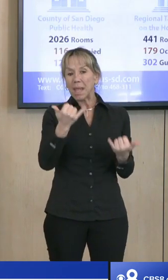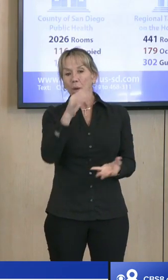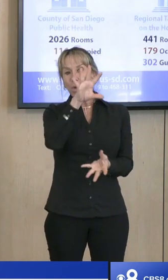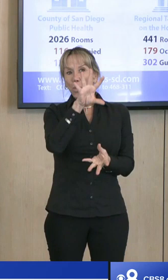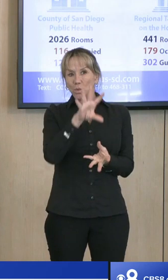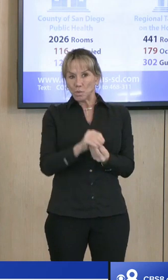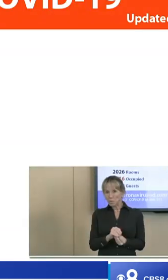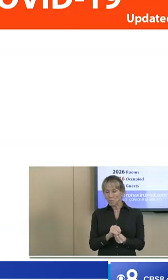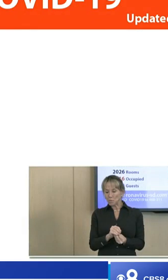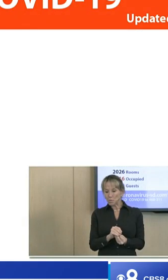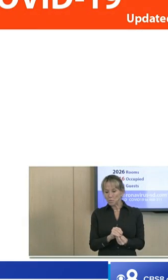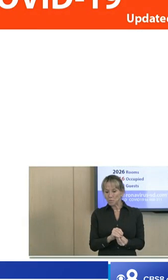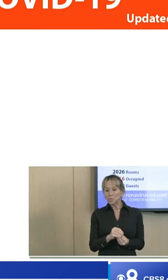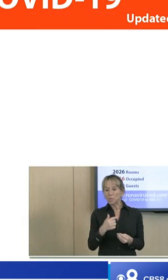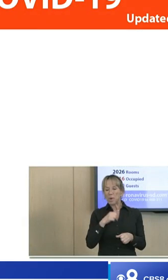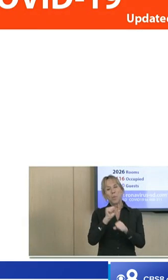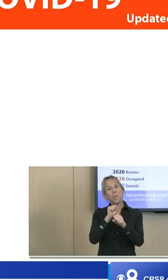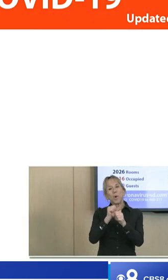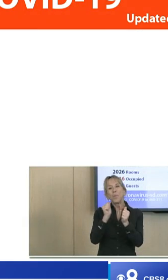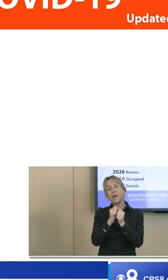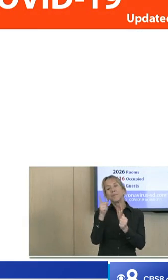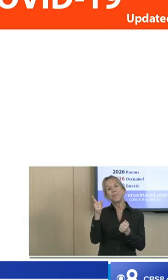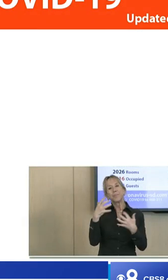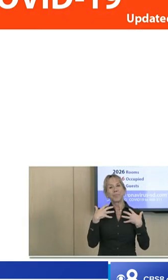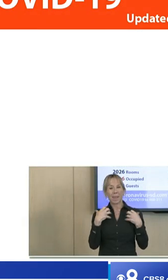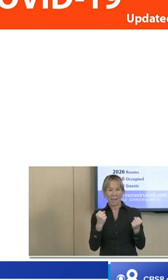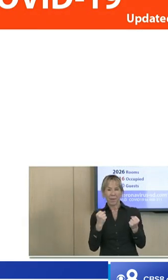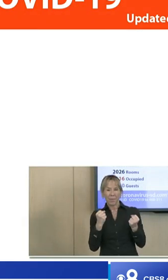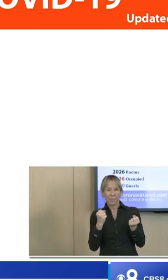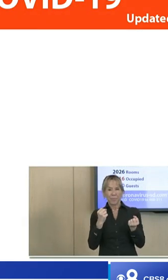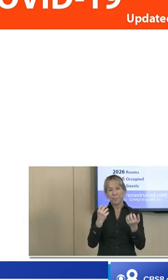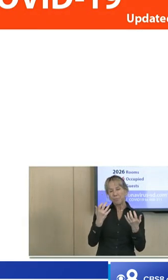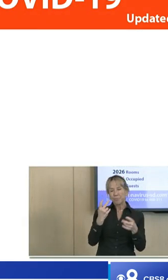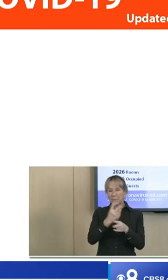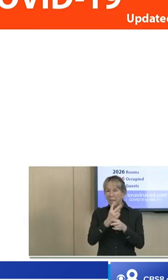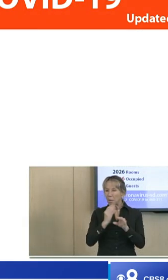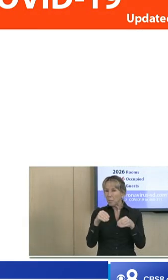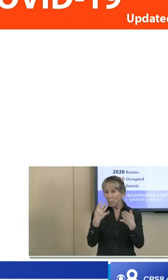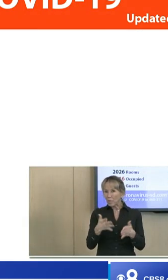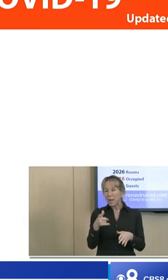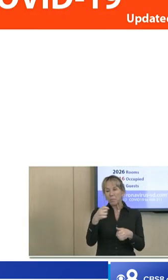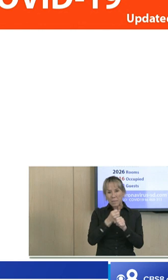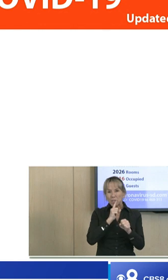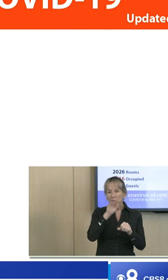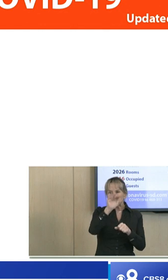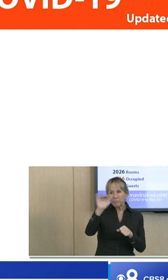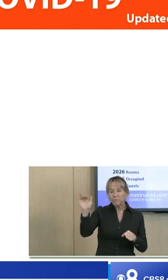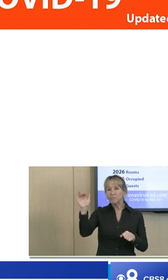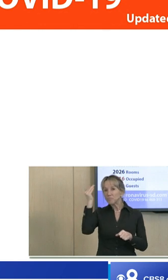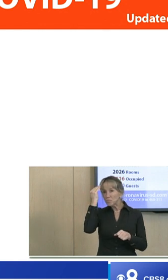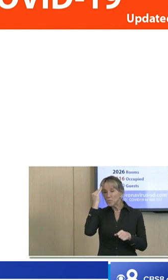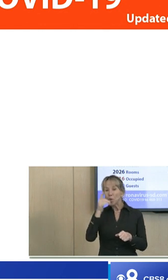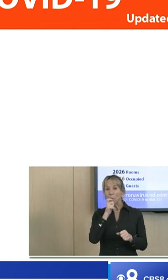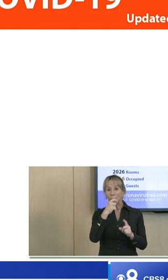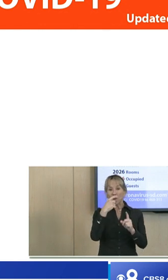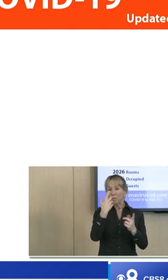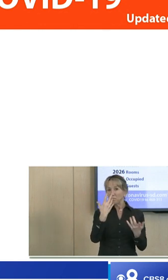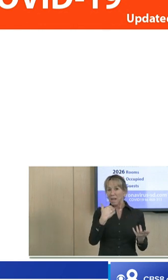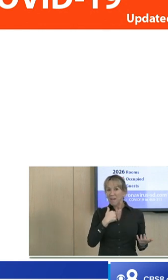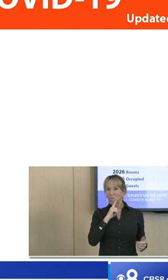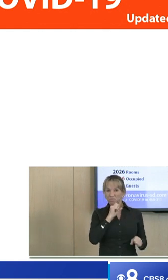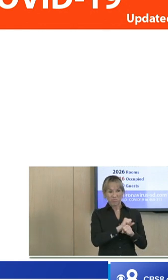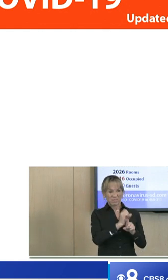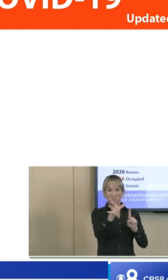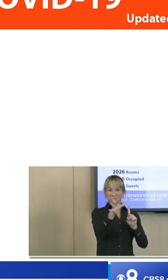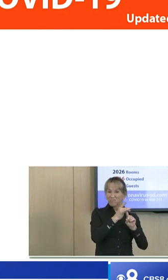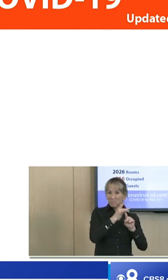We are going to work with our healthcare providers to make sure that they know that these rooms are available for anyone who tests positive, who does